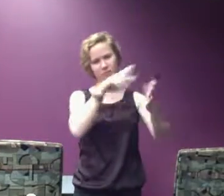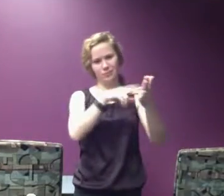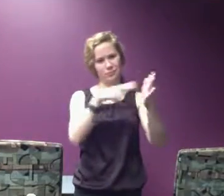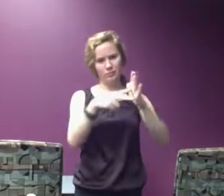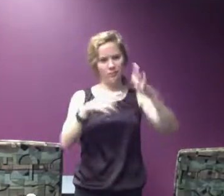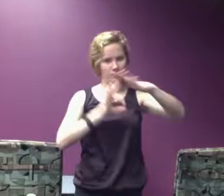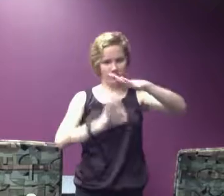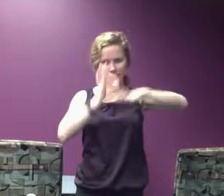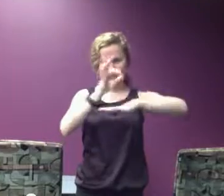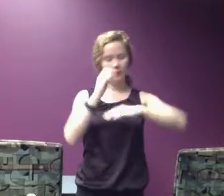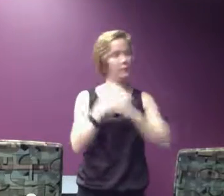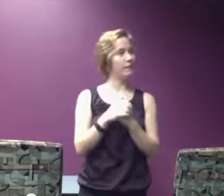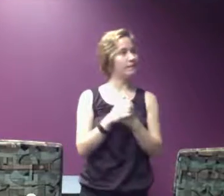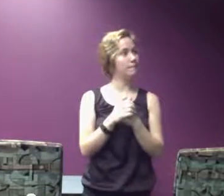So we're going to talk about fractions,